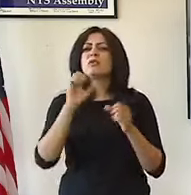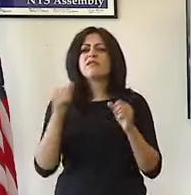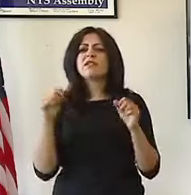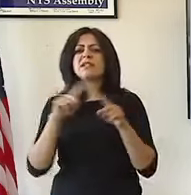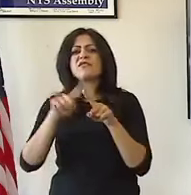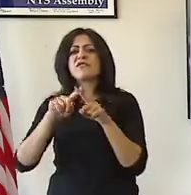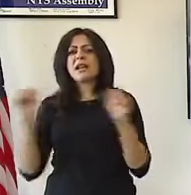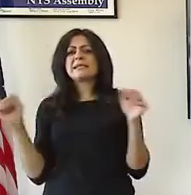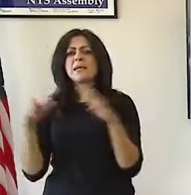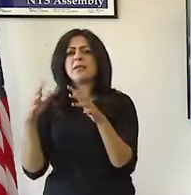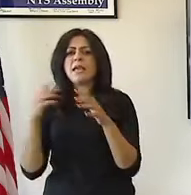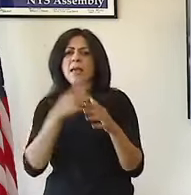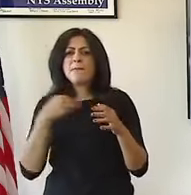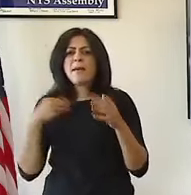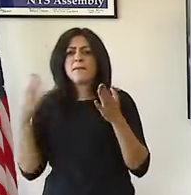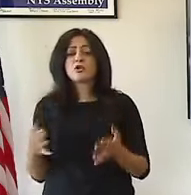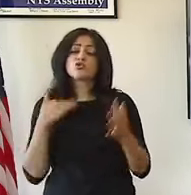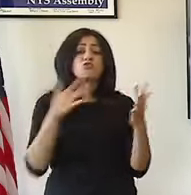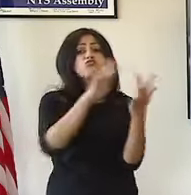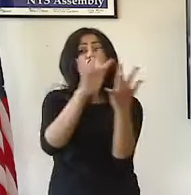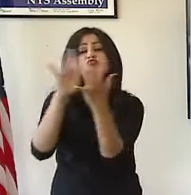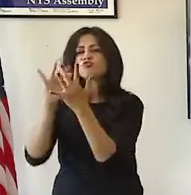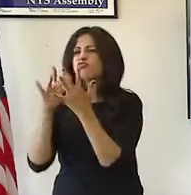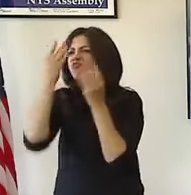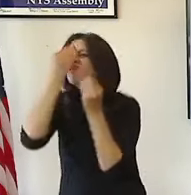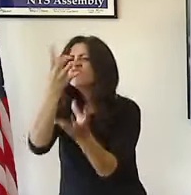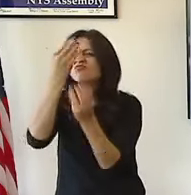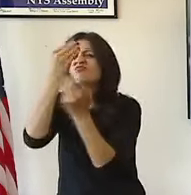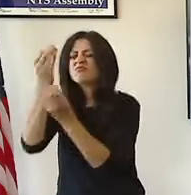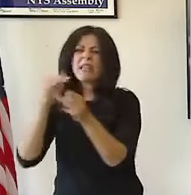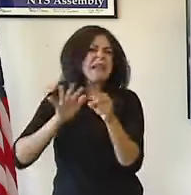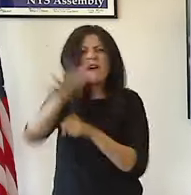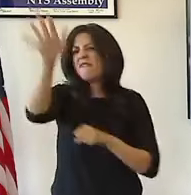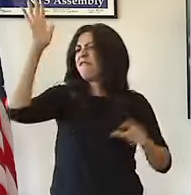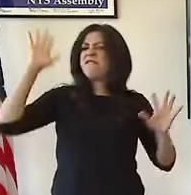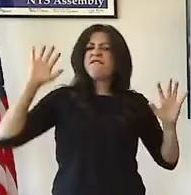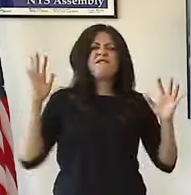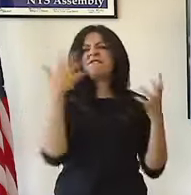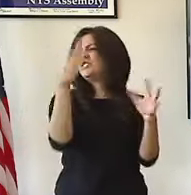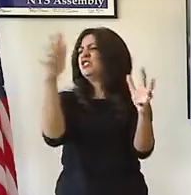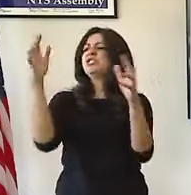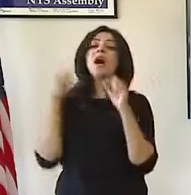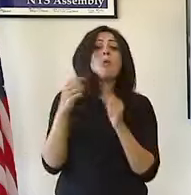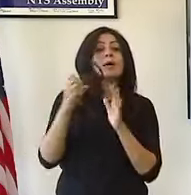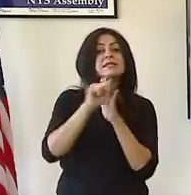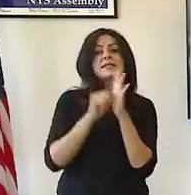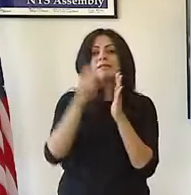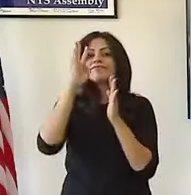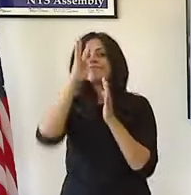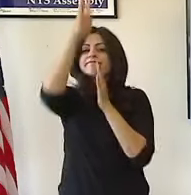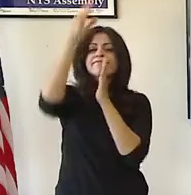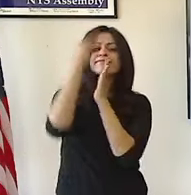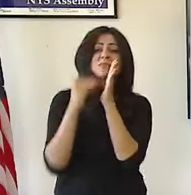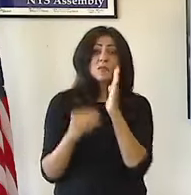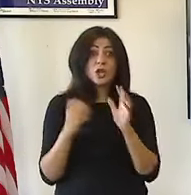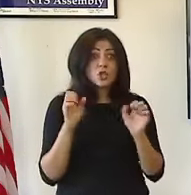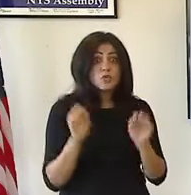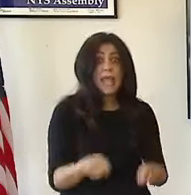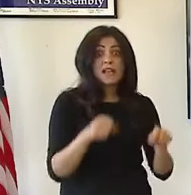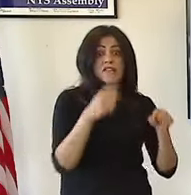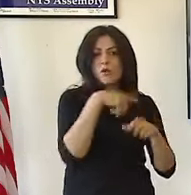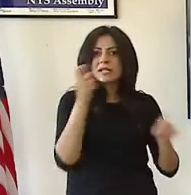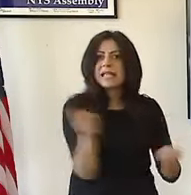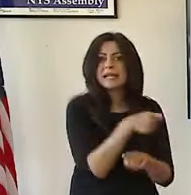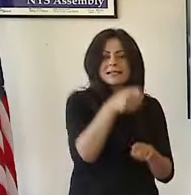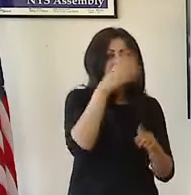who represent Dutchess County. You should reach out to them and you should say to them, enough, I want the state to create the guidelines. If you can have guidelines for